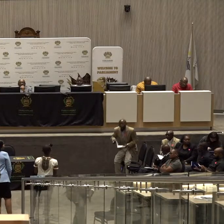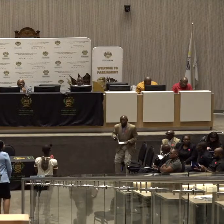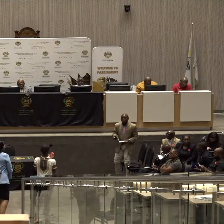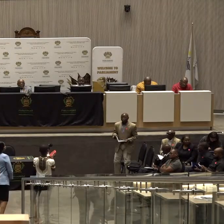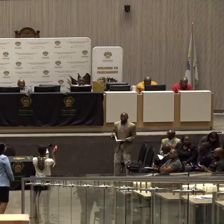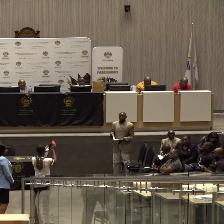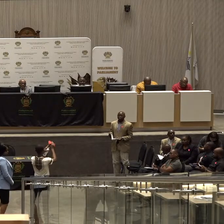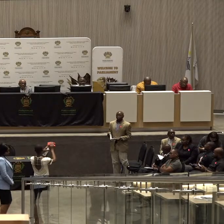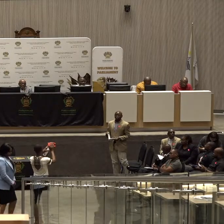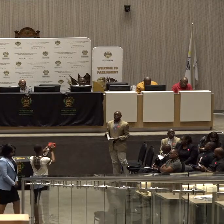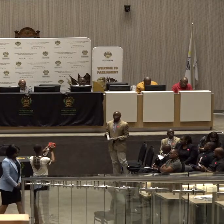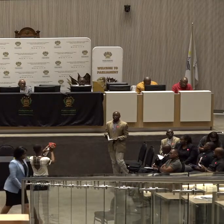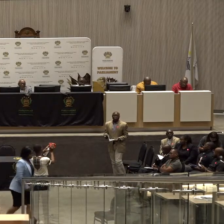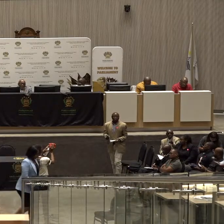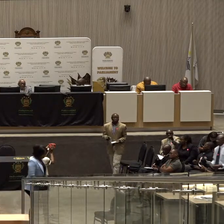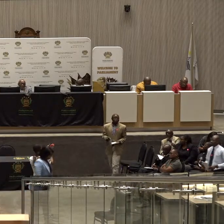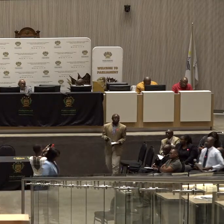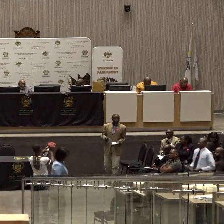foreign